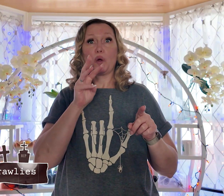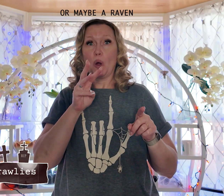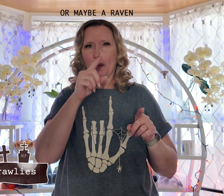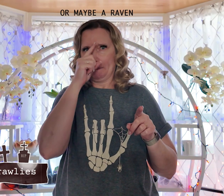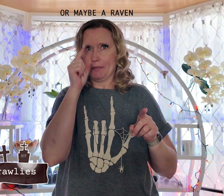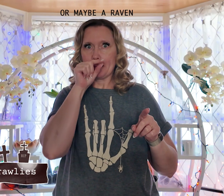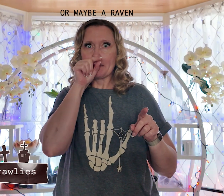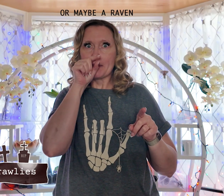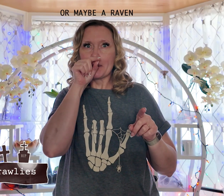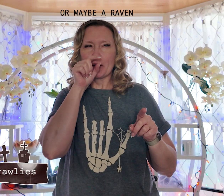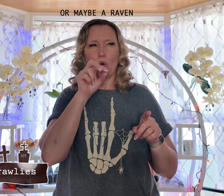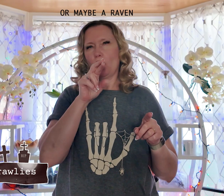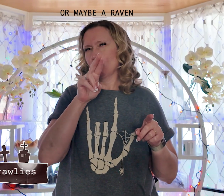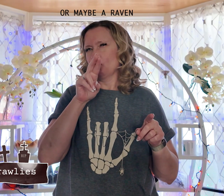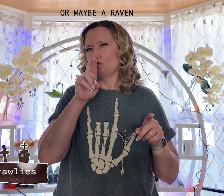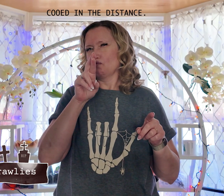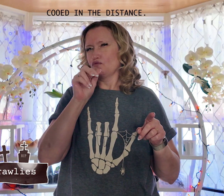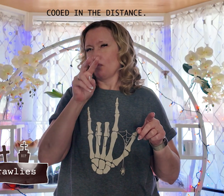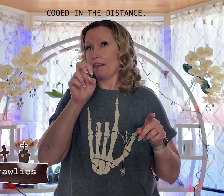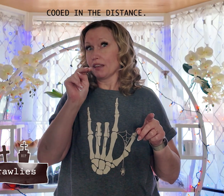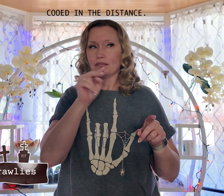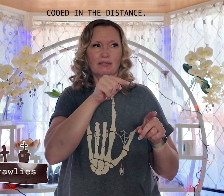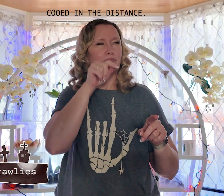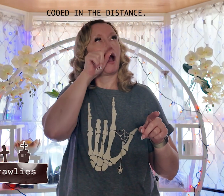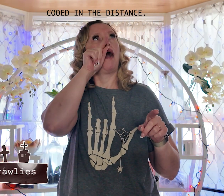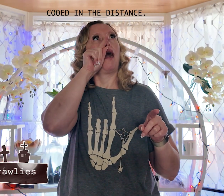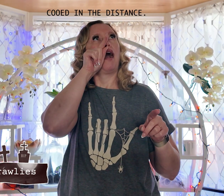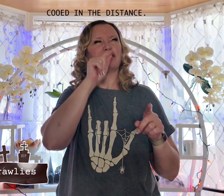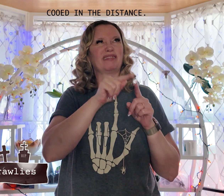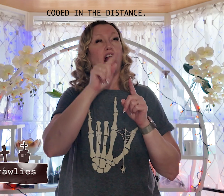or maybe a raven, cawed in the distance.